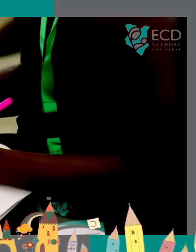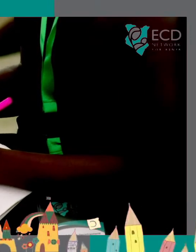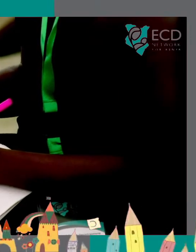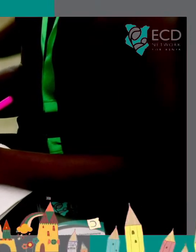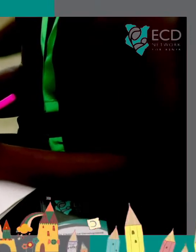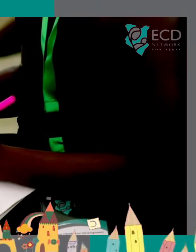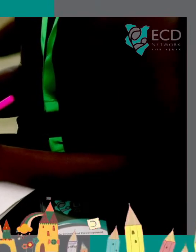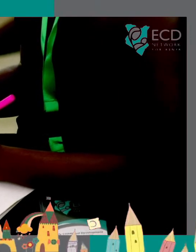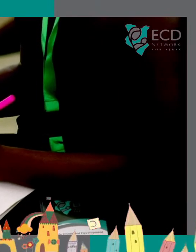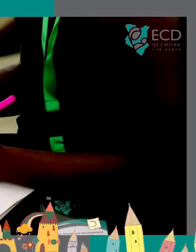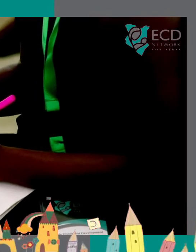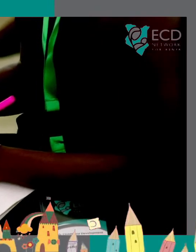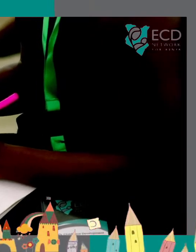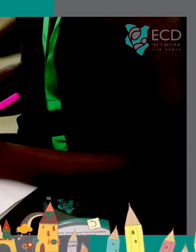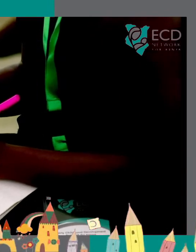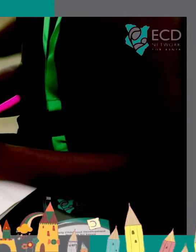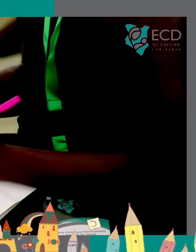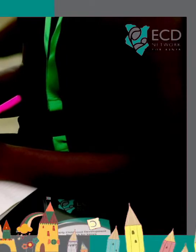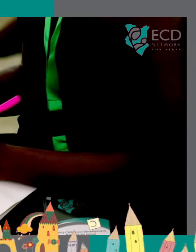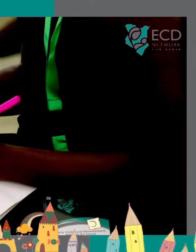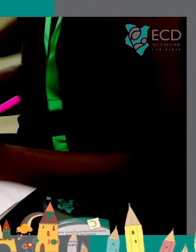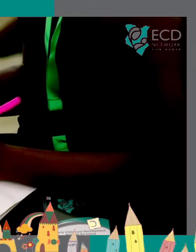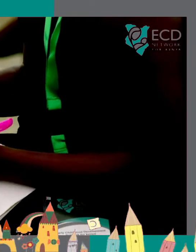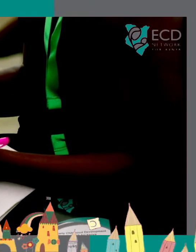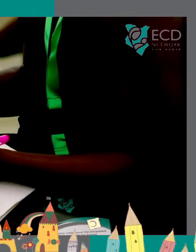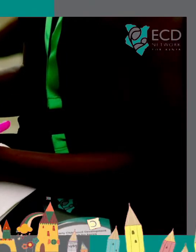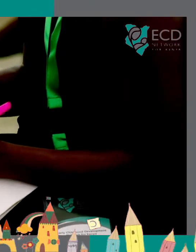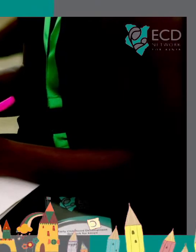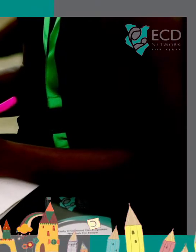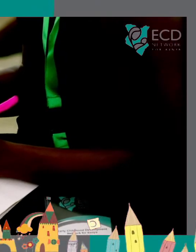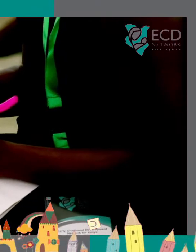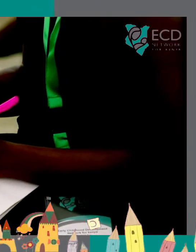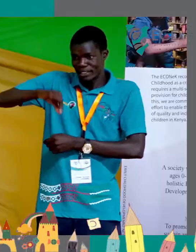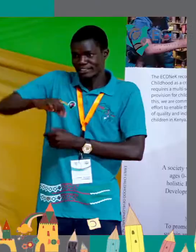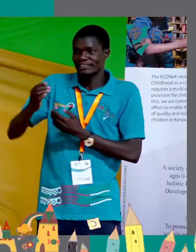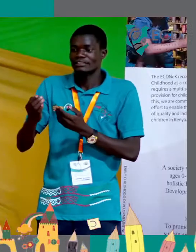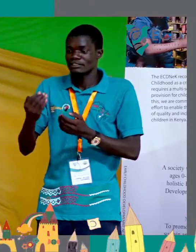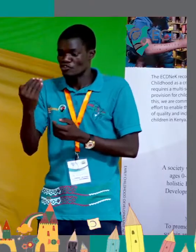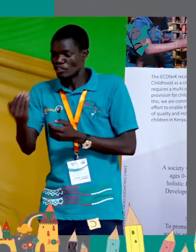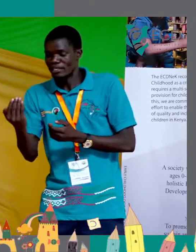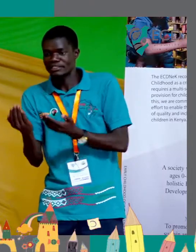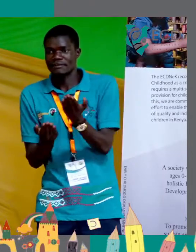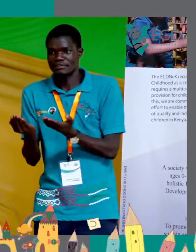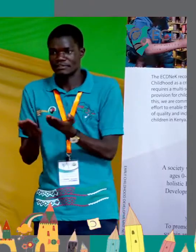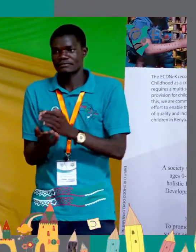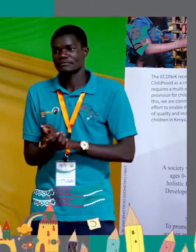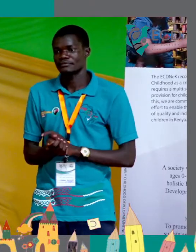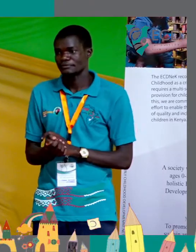deliver these quality newborn and child health services.